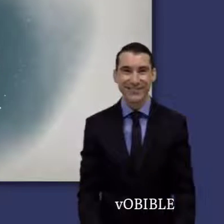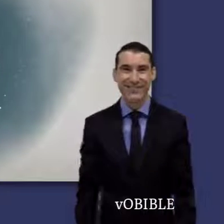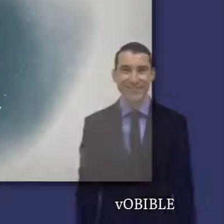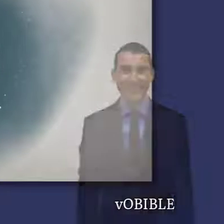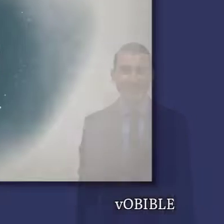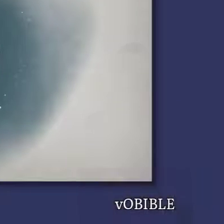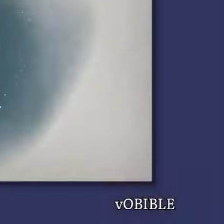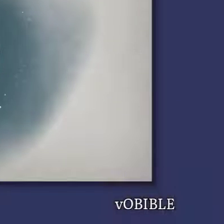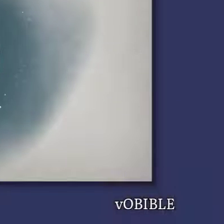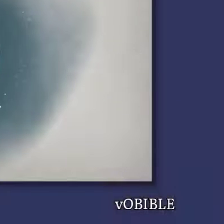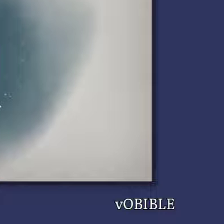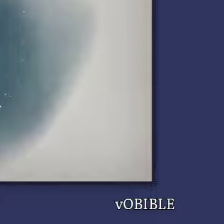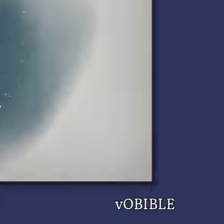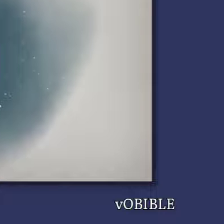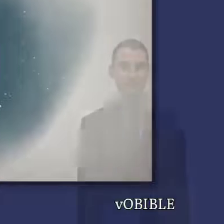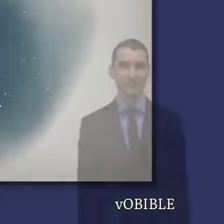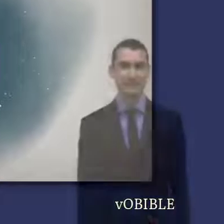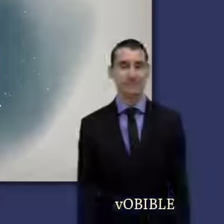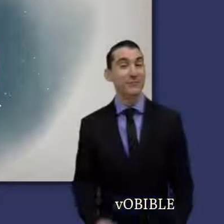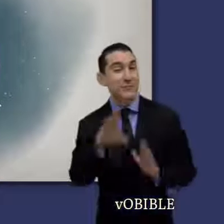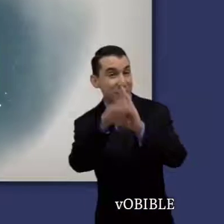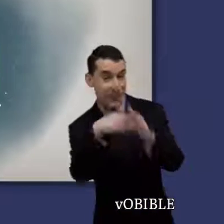widely recognized until centuries later.